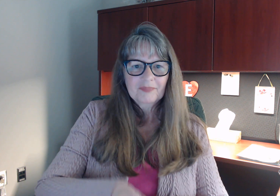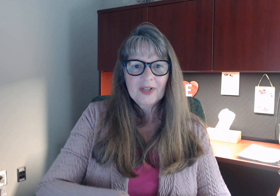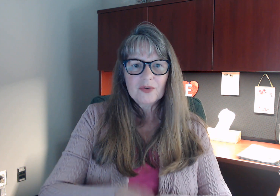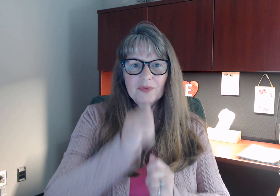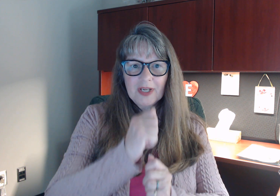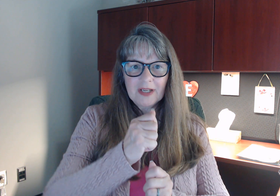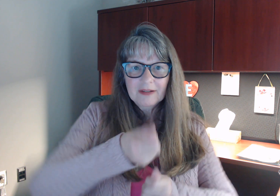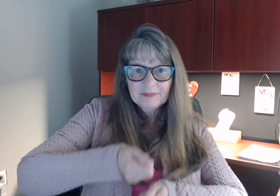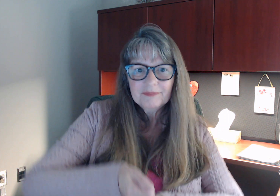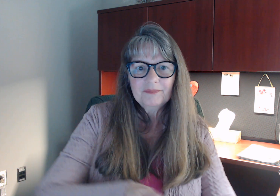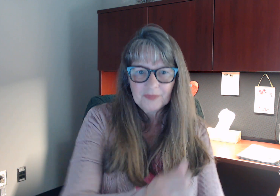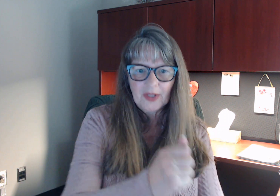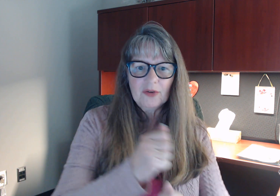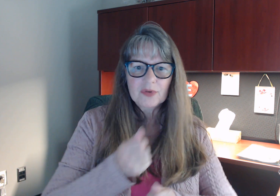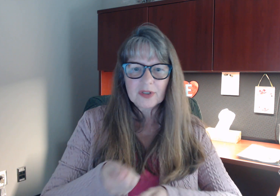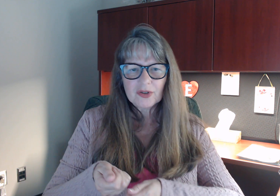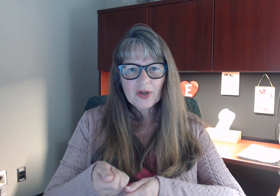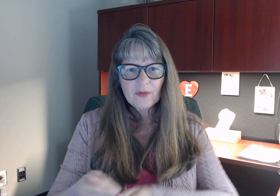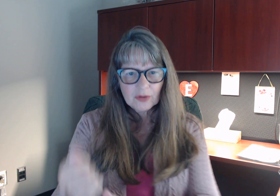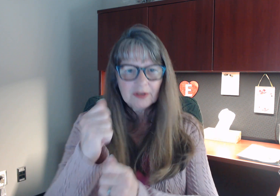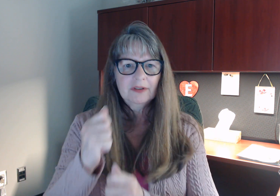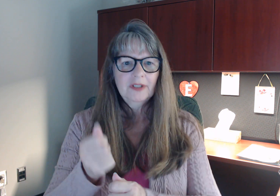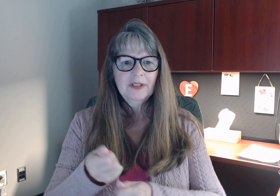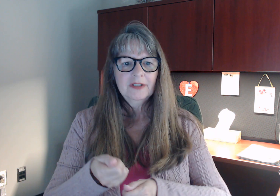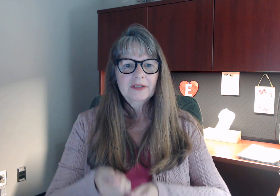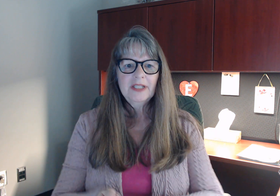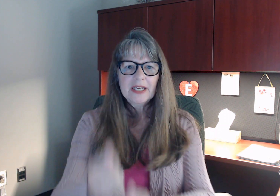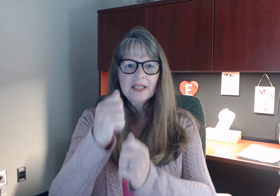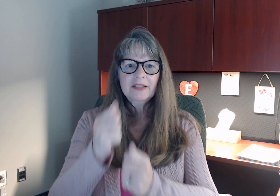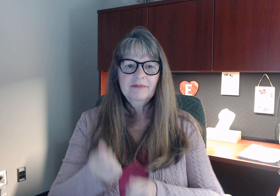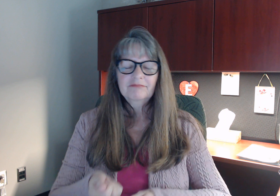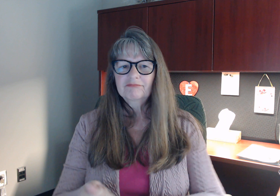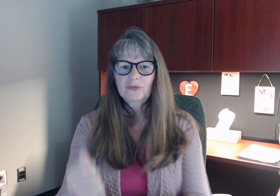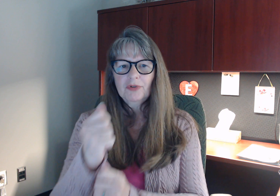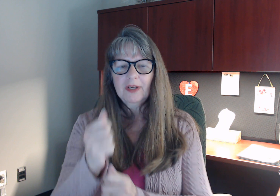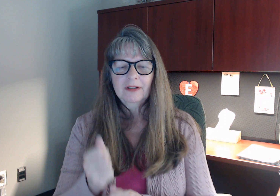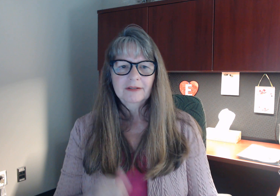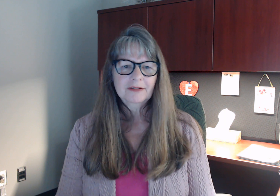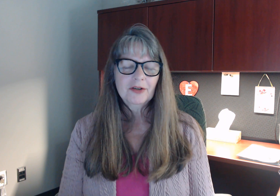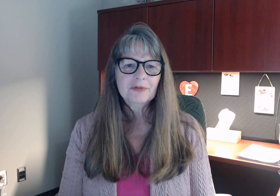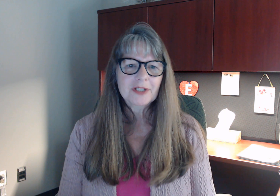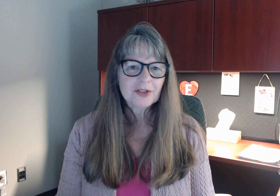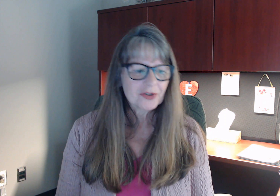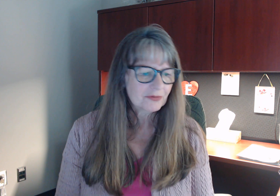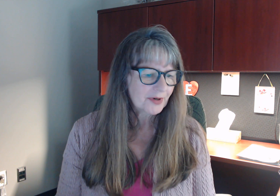To dig, like using a shovel, digging a ditch or whatever.